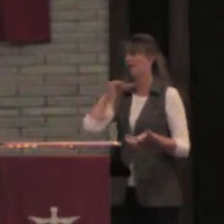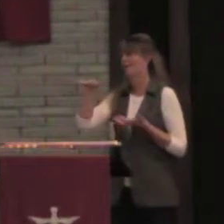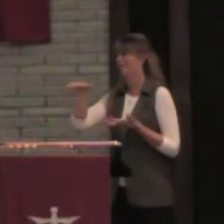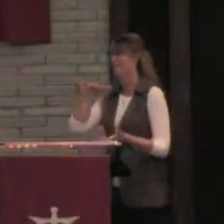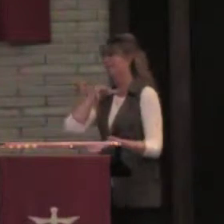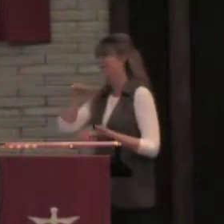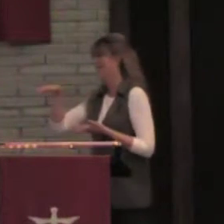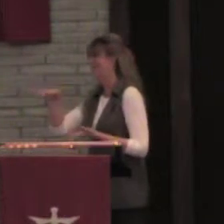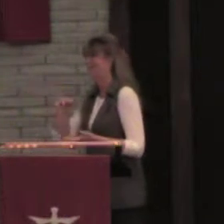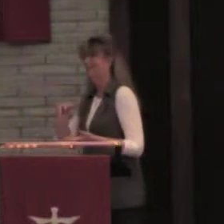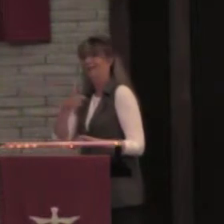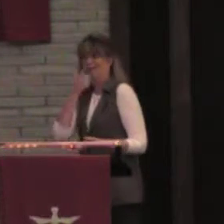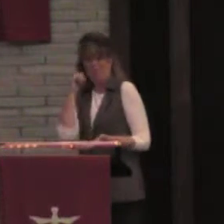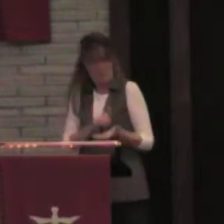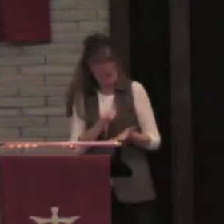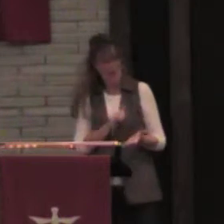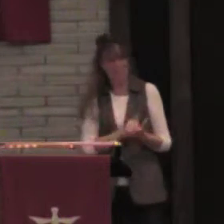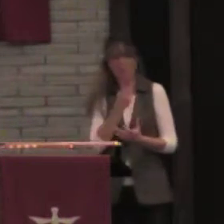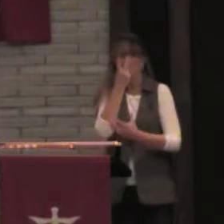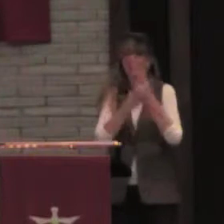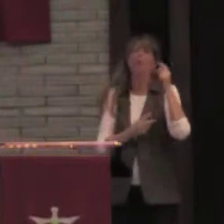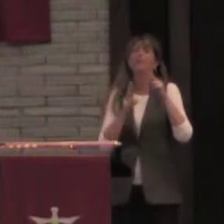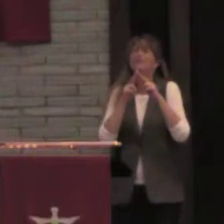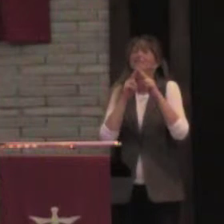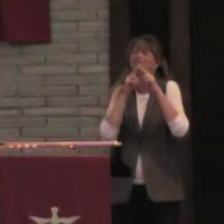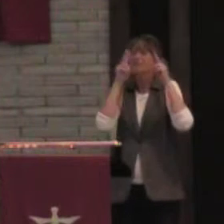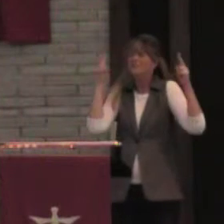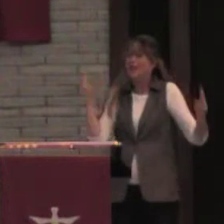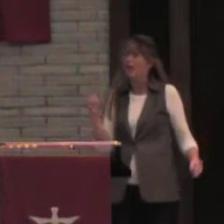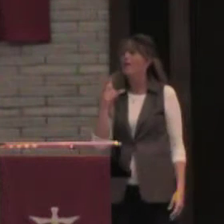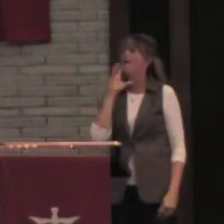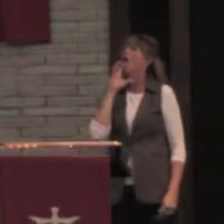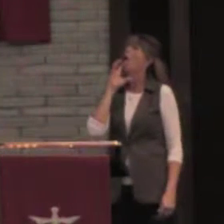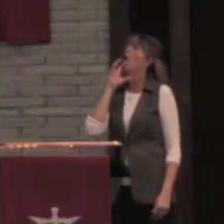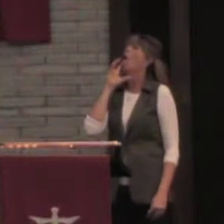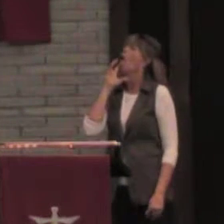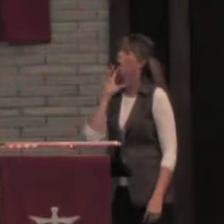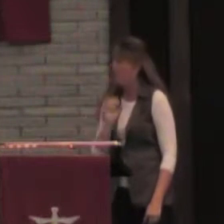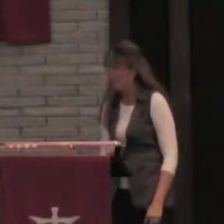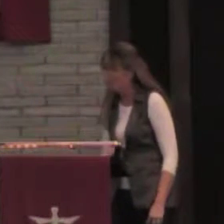And Sarah laughed because that's not possible. We're too old.